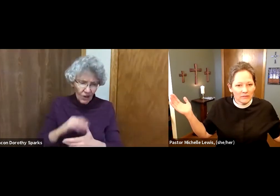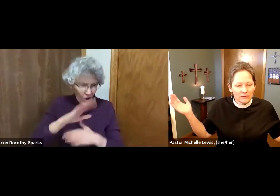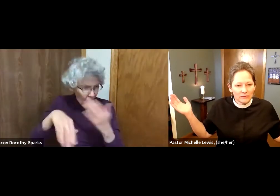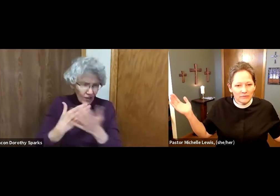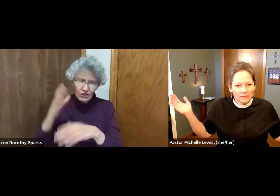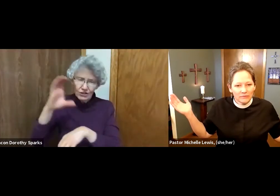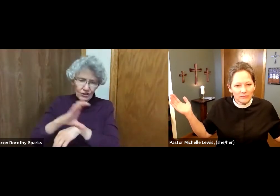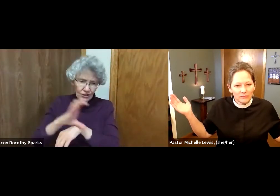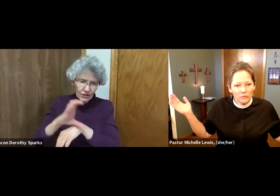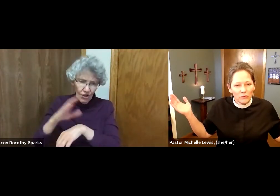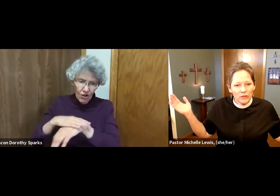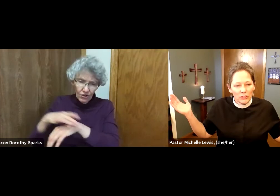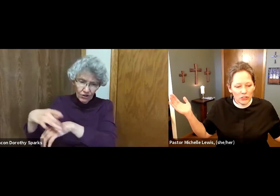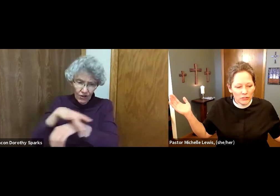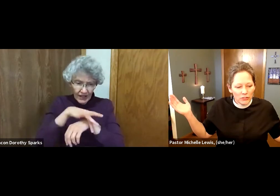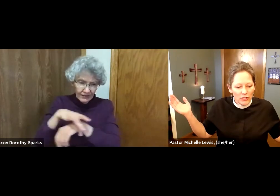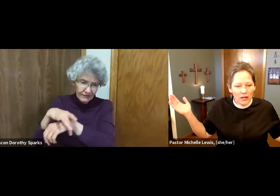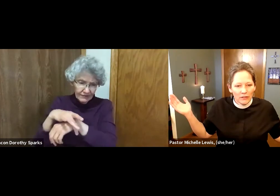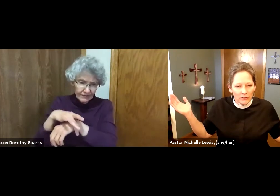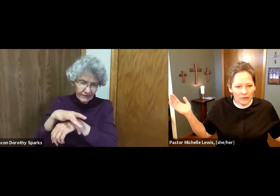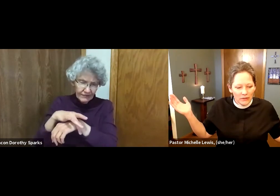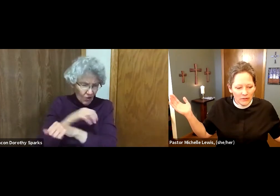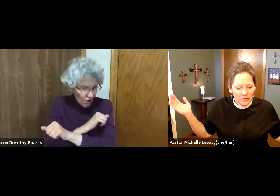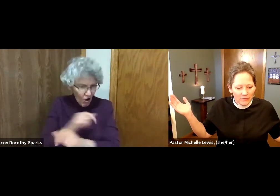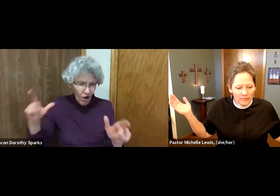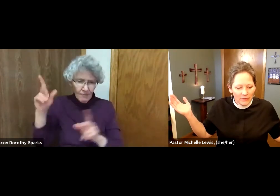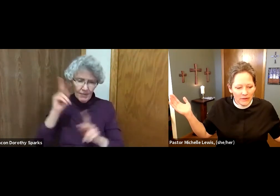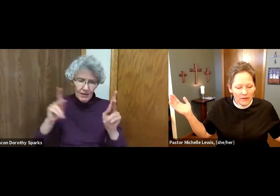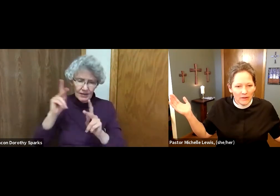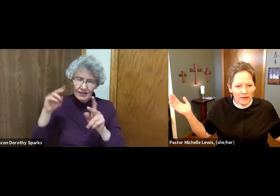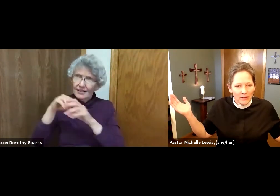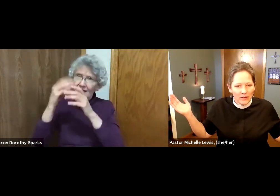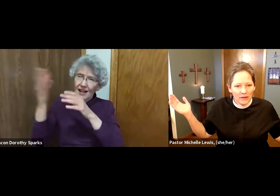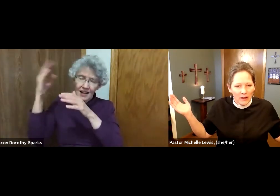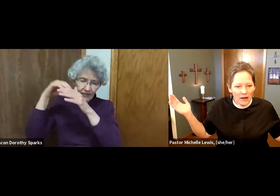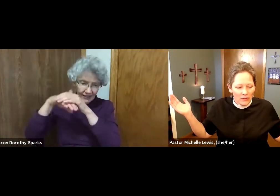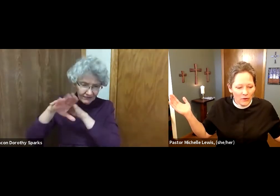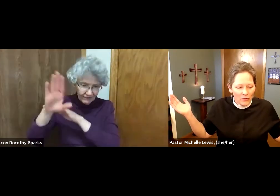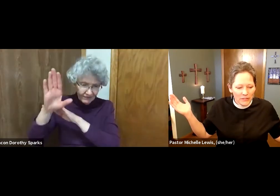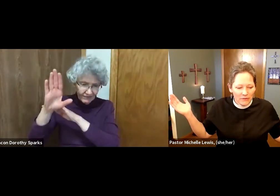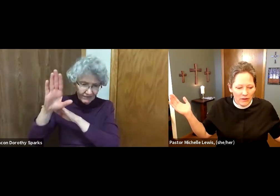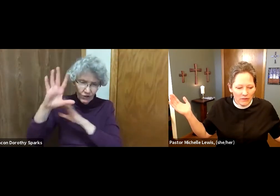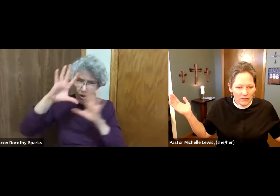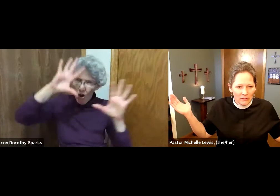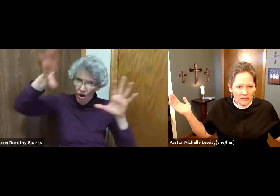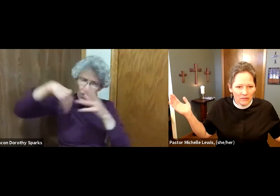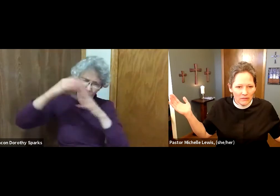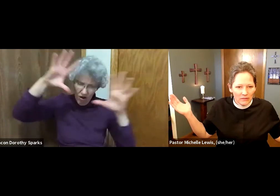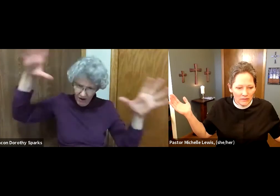with the church on earth, and the hosts of